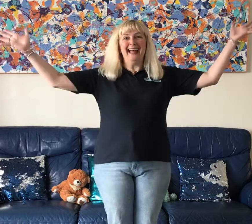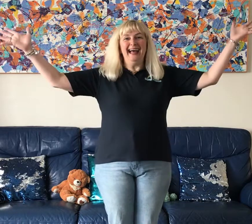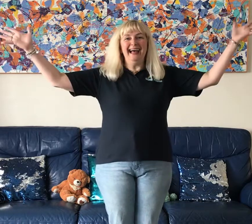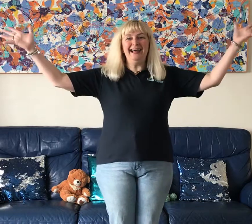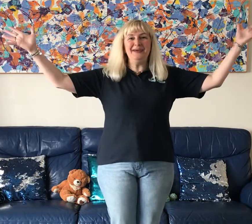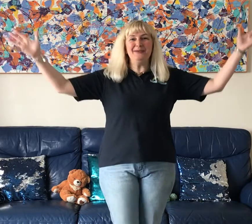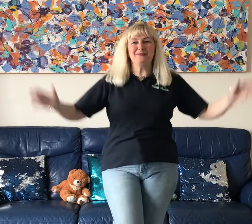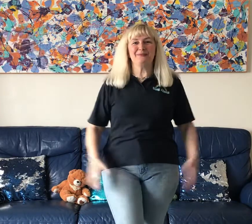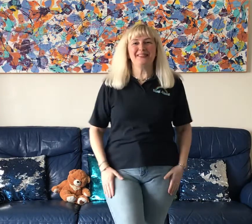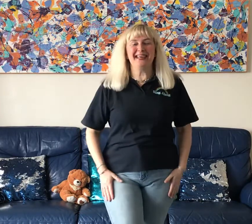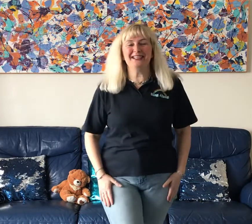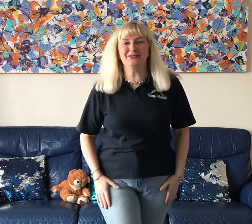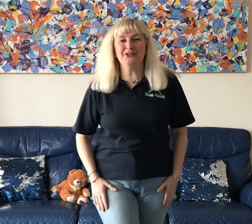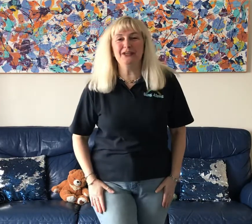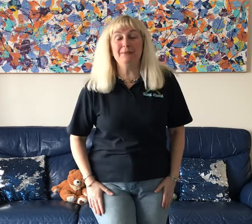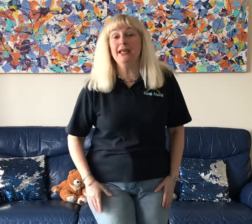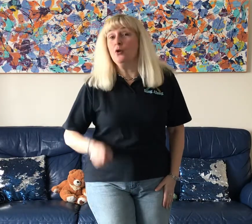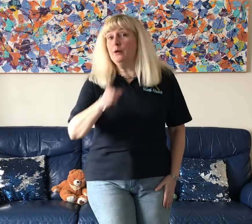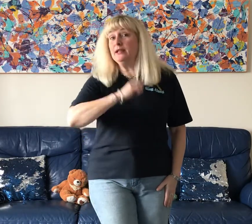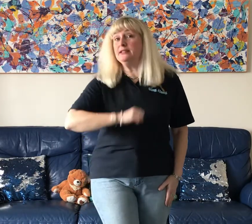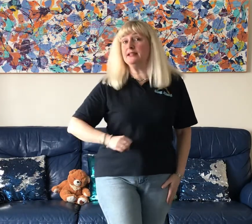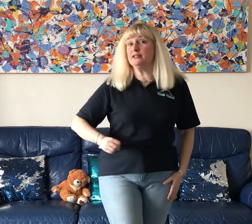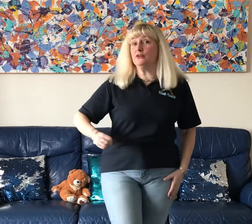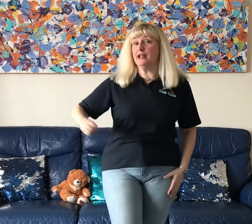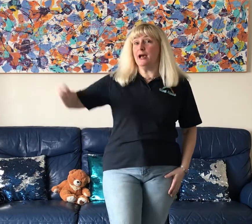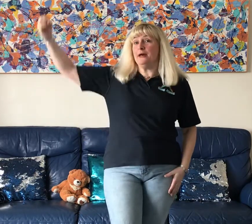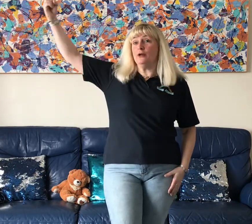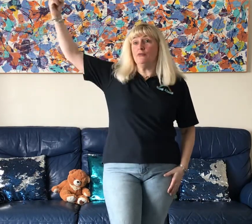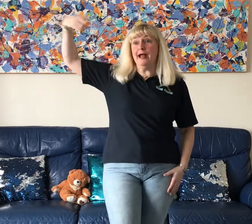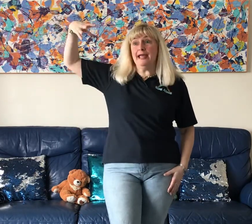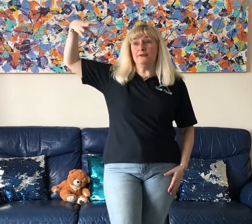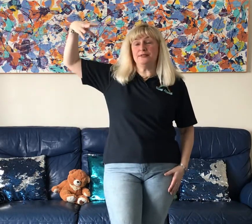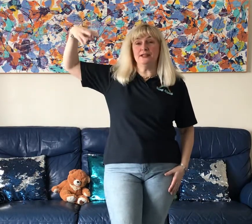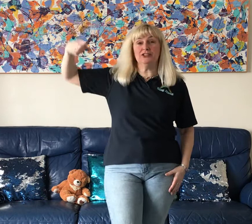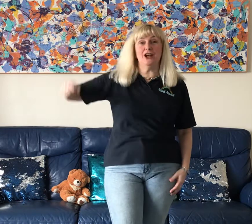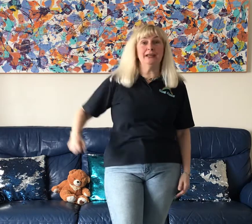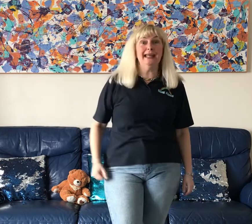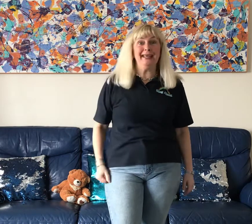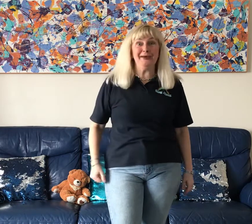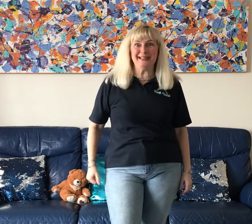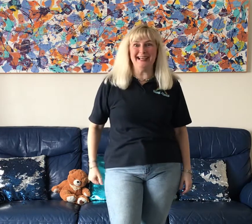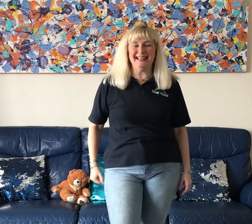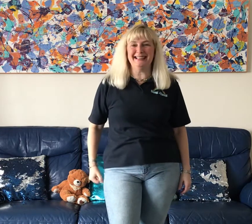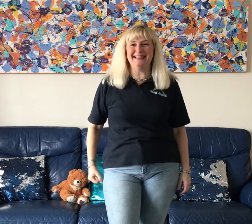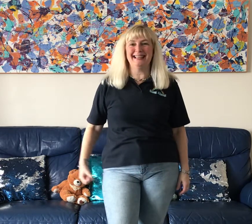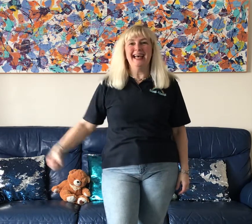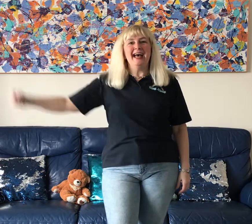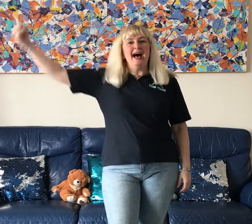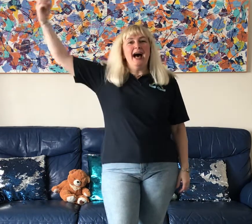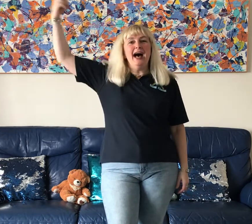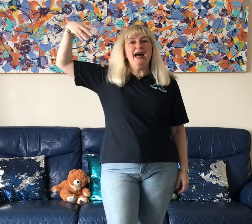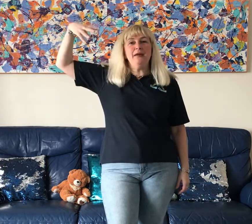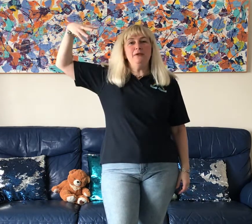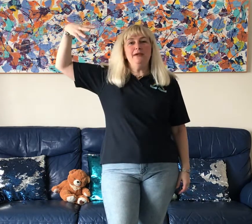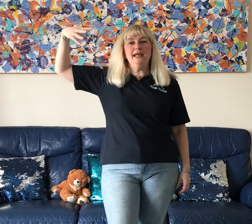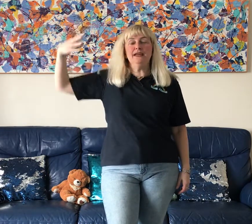Hello! Thanks for joining me. We're going to sing a song now about a ray of sunshine and it goes like this. I'm a ray of